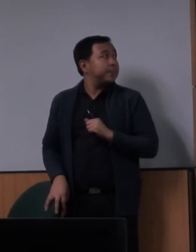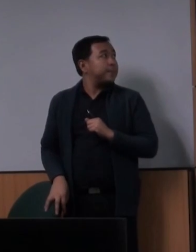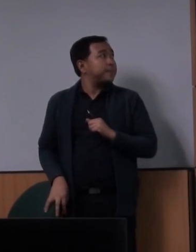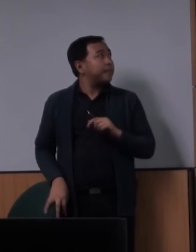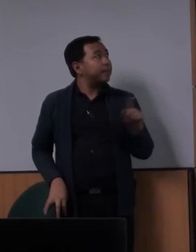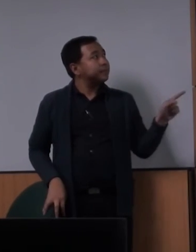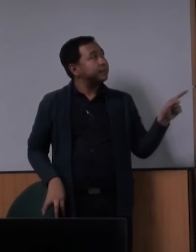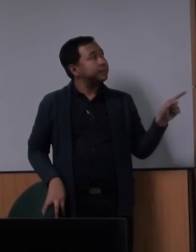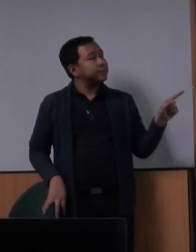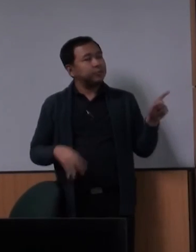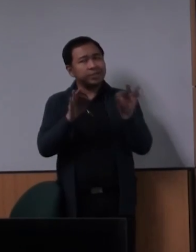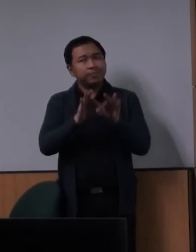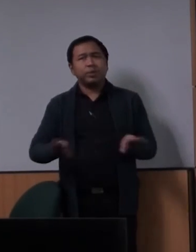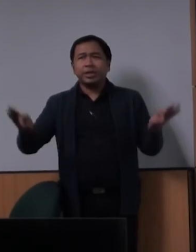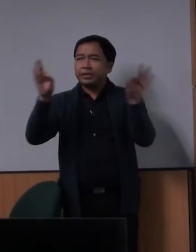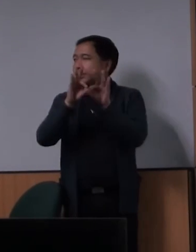And then the implications.